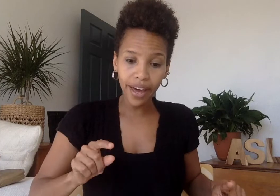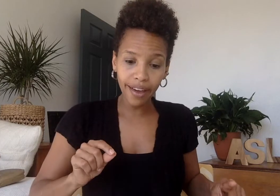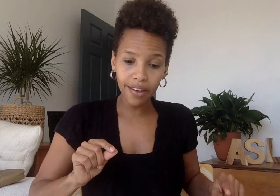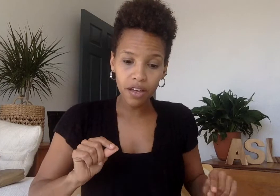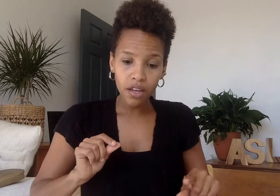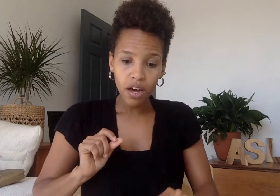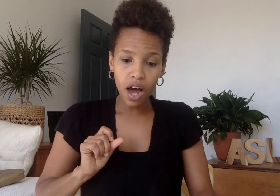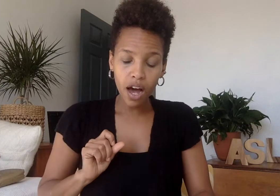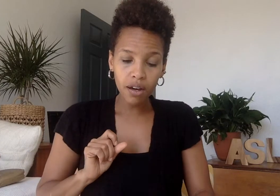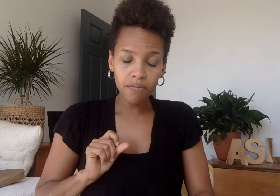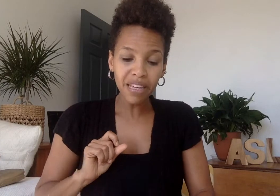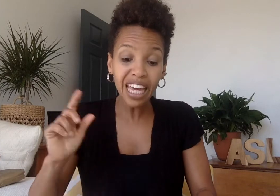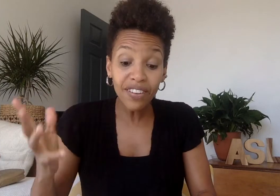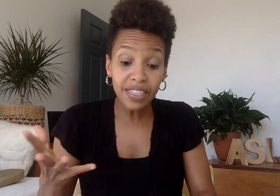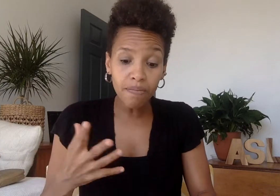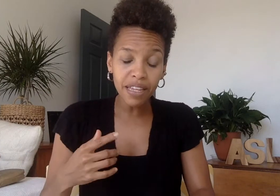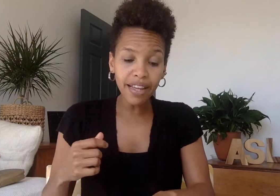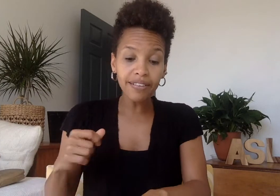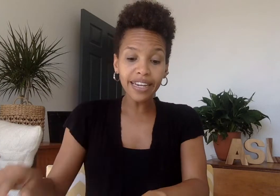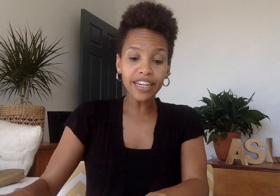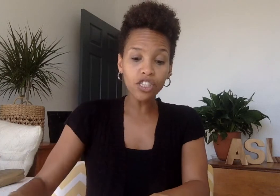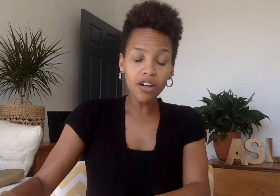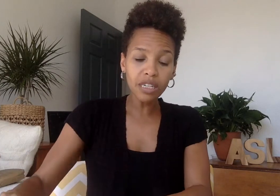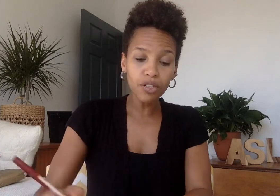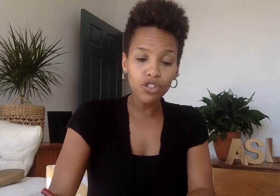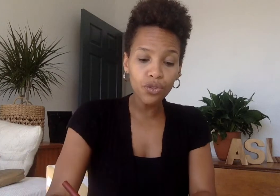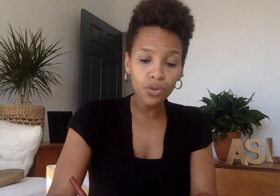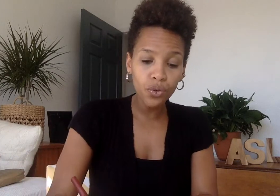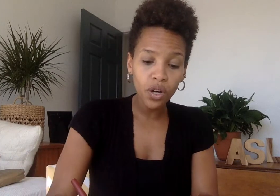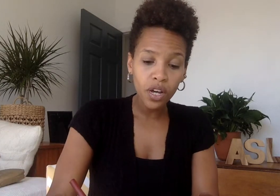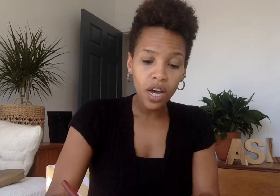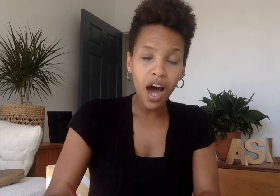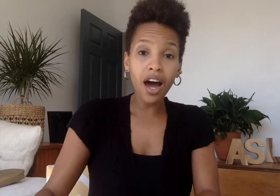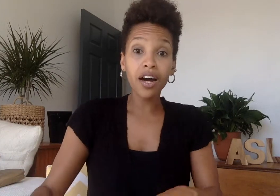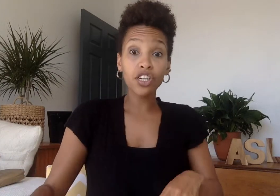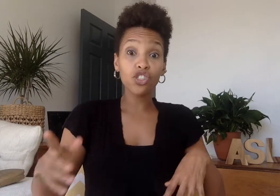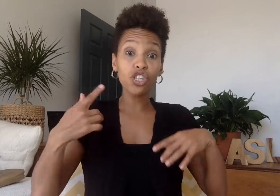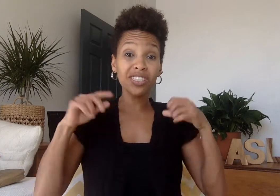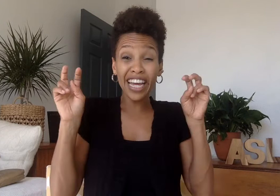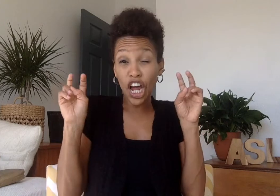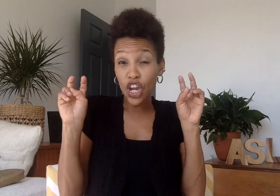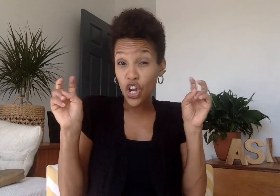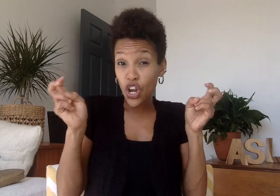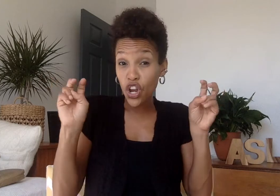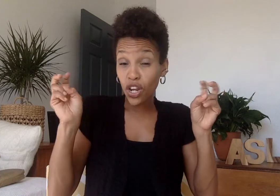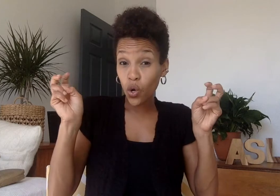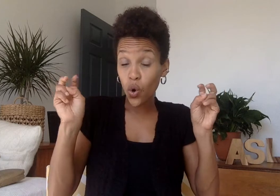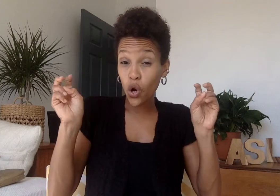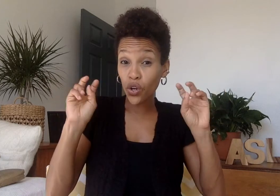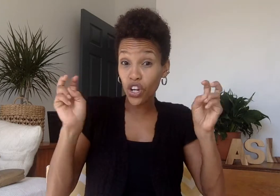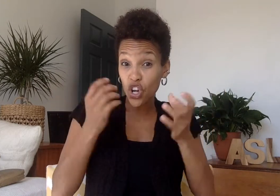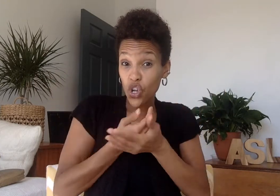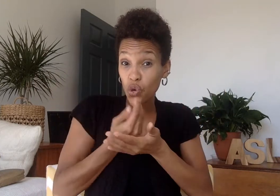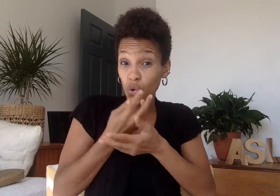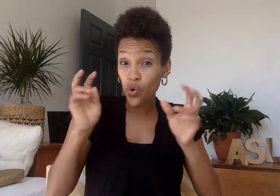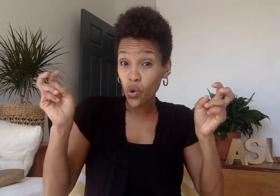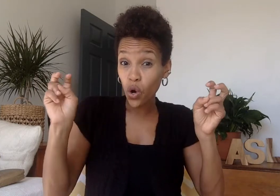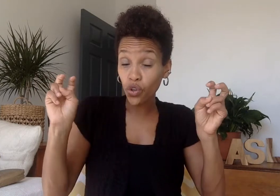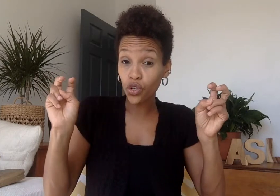Okay. Even something like I saw someone do, just say a quote